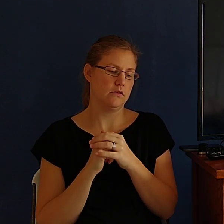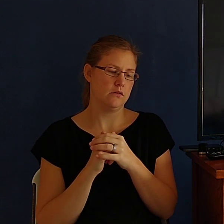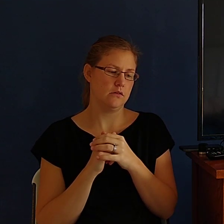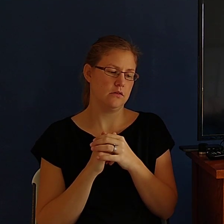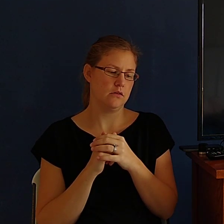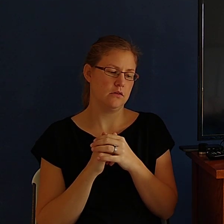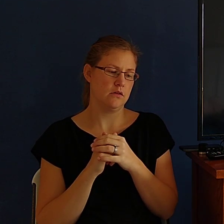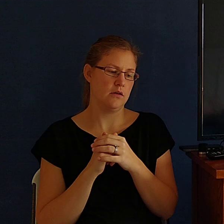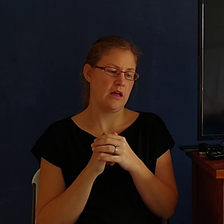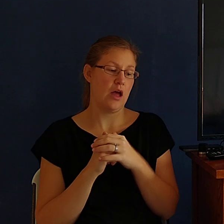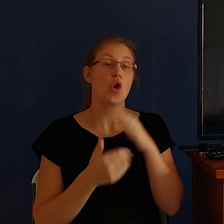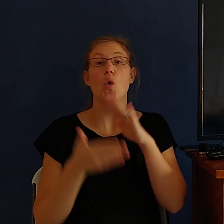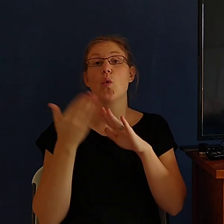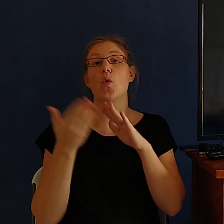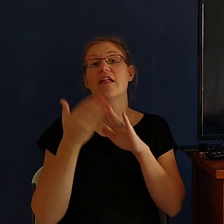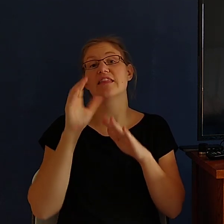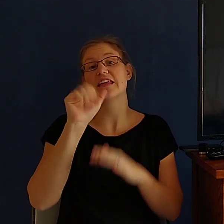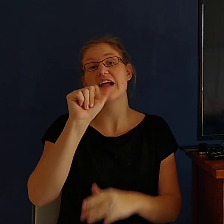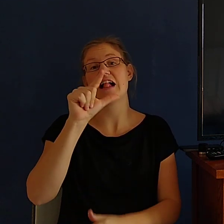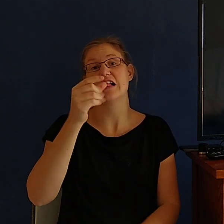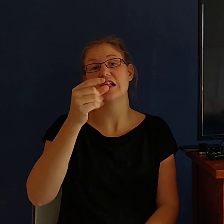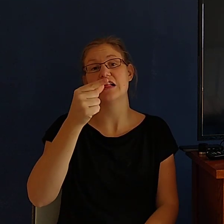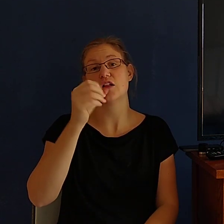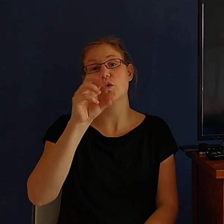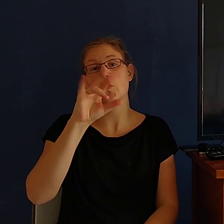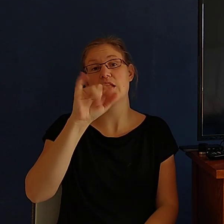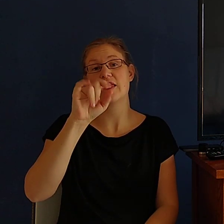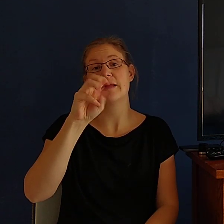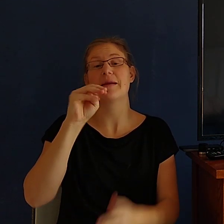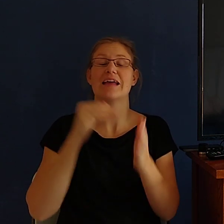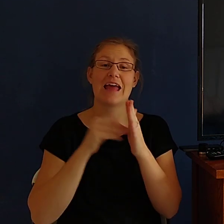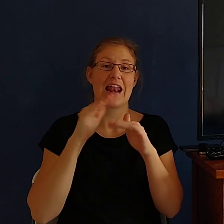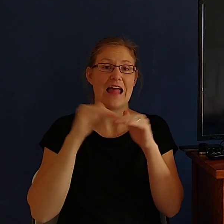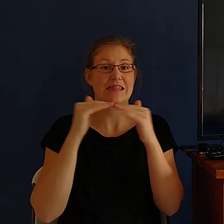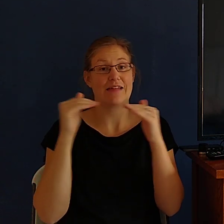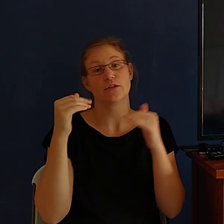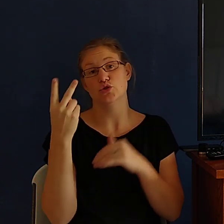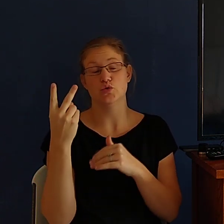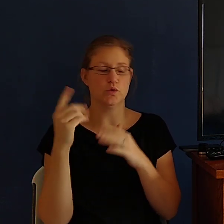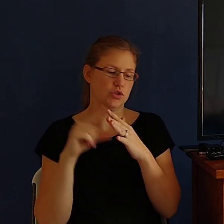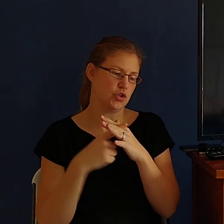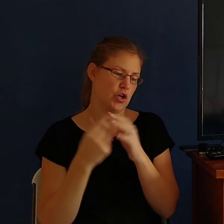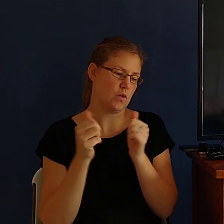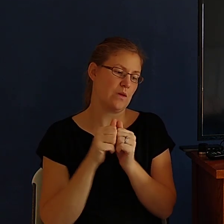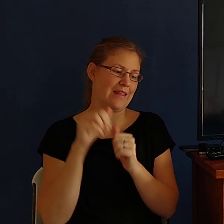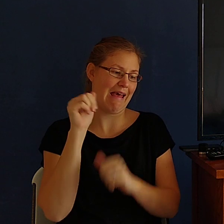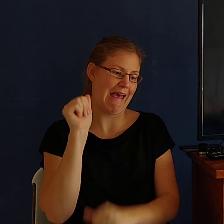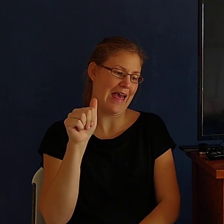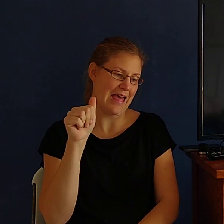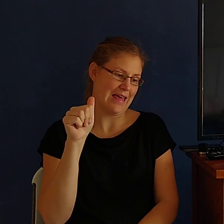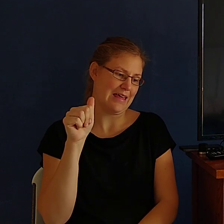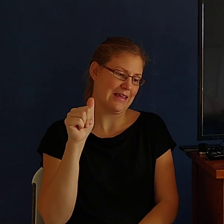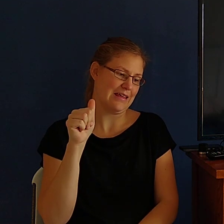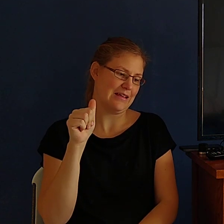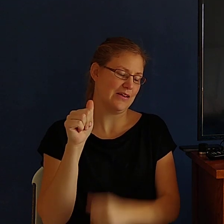run the algorithm again on level 2, starting from A. So A, is